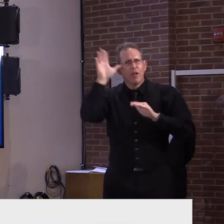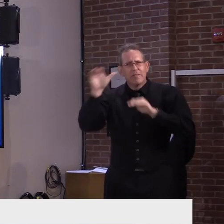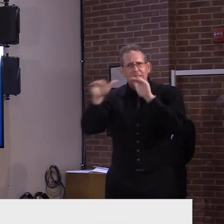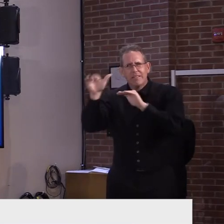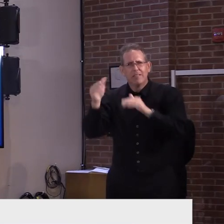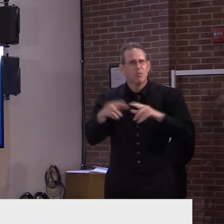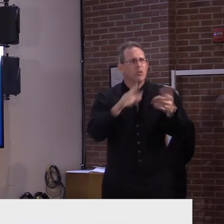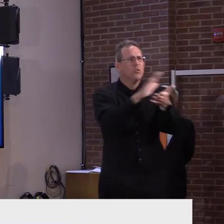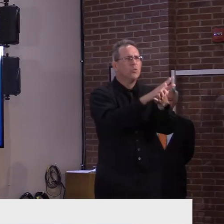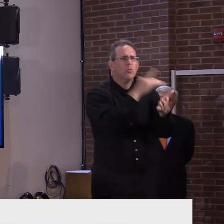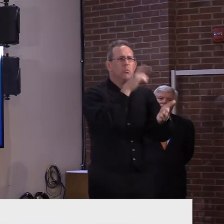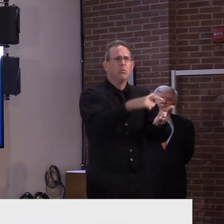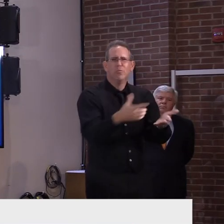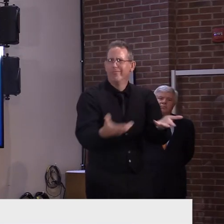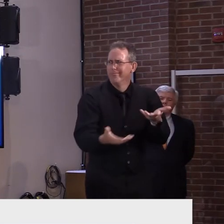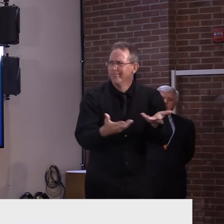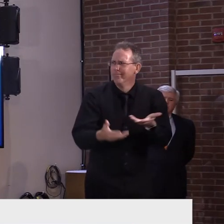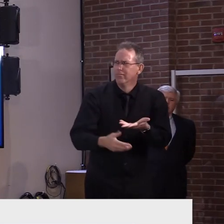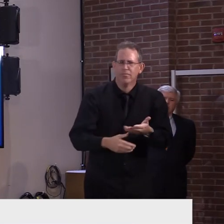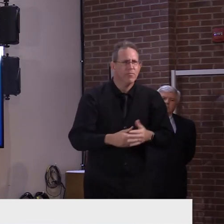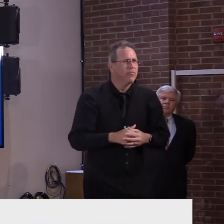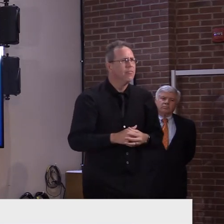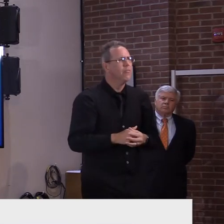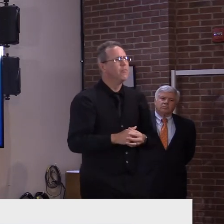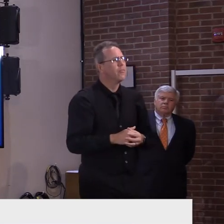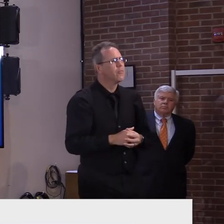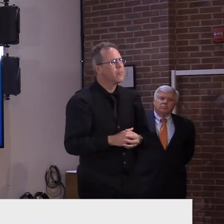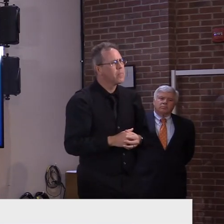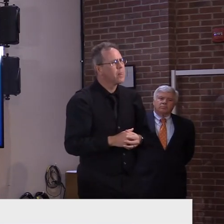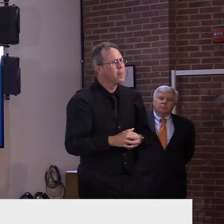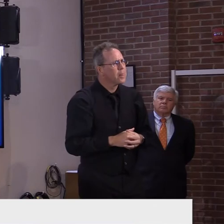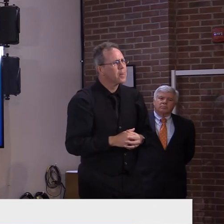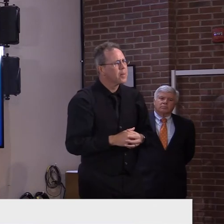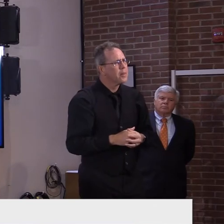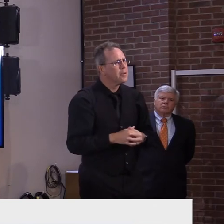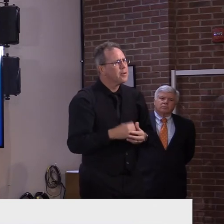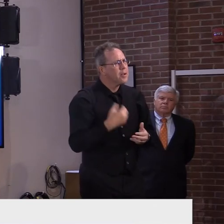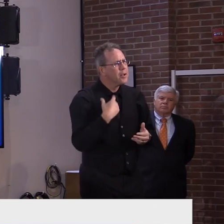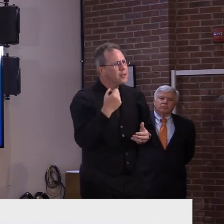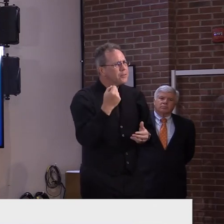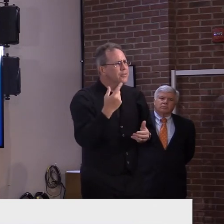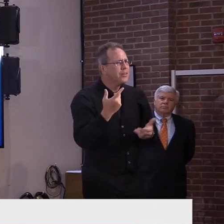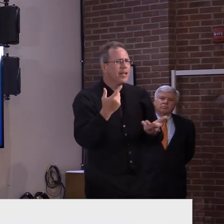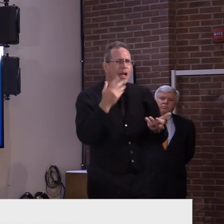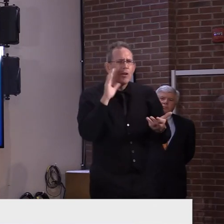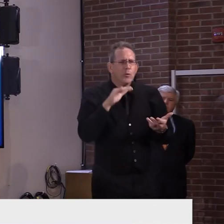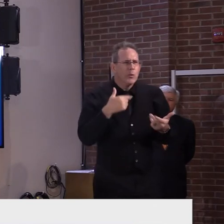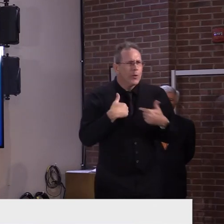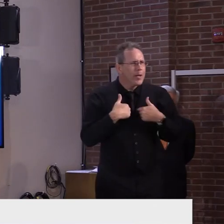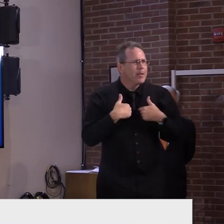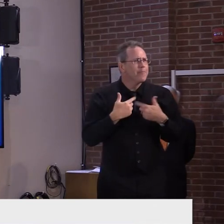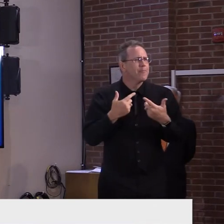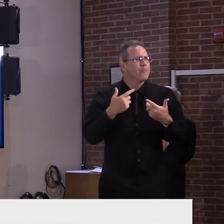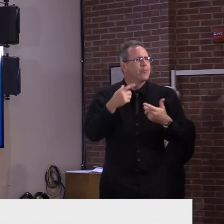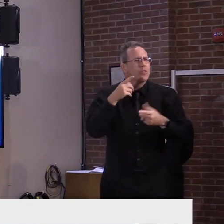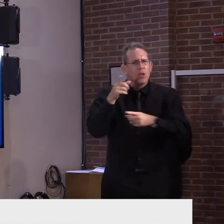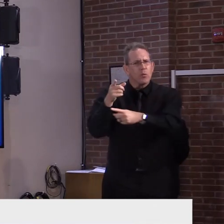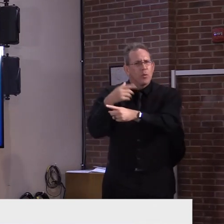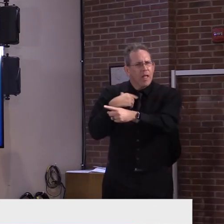your ability to declare state of emergency within this entire state or any portion or portions of the